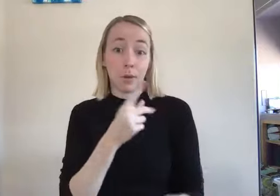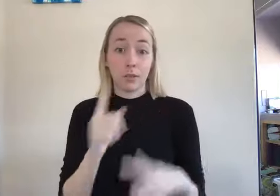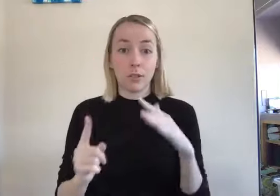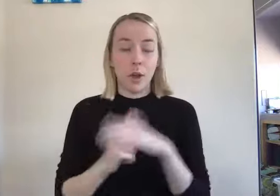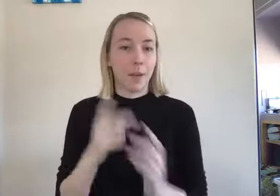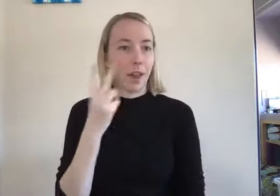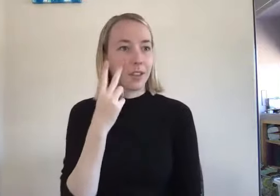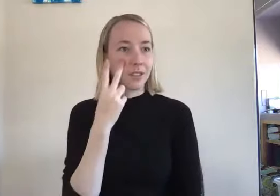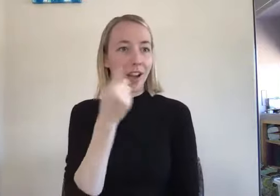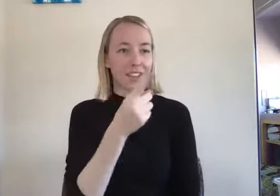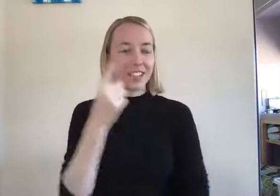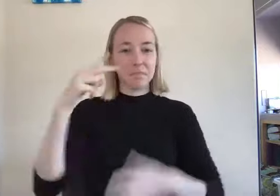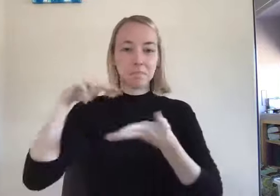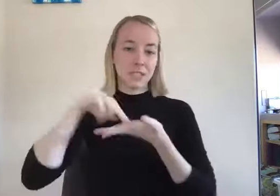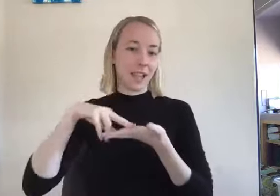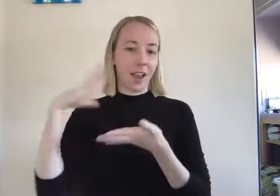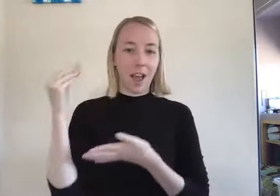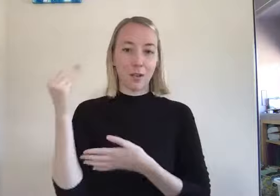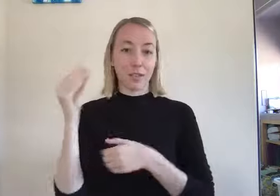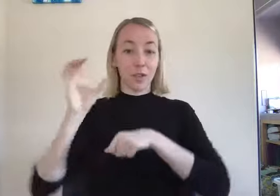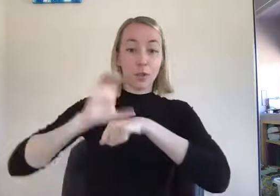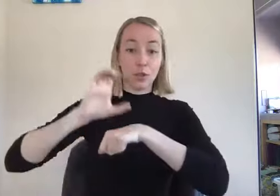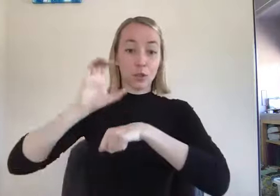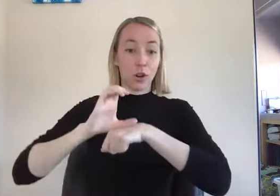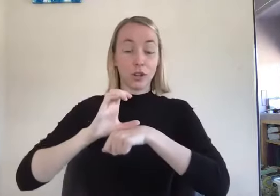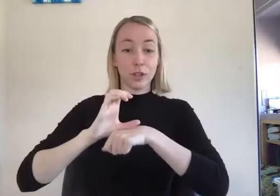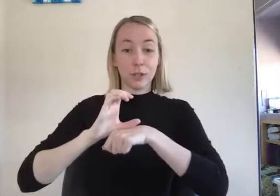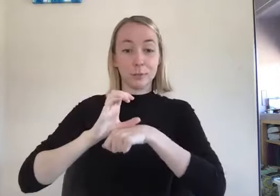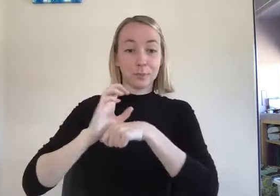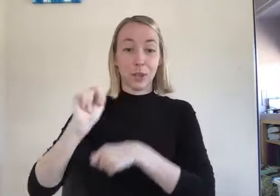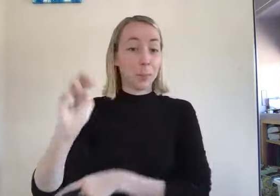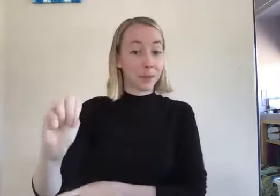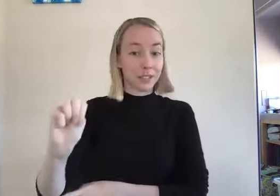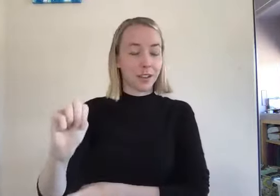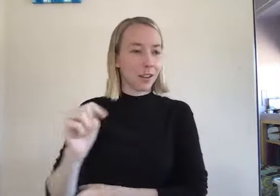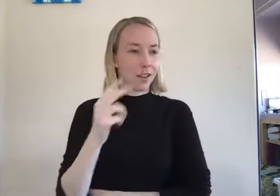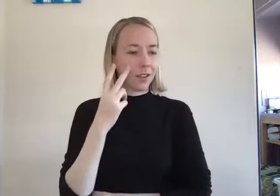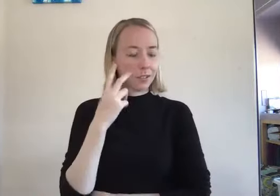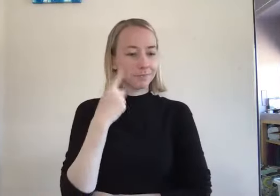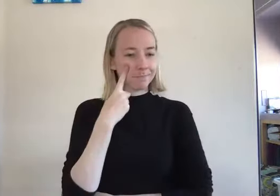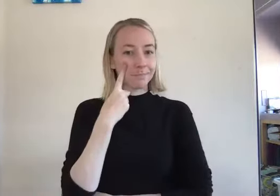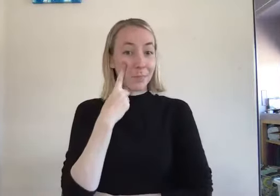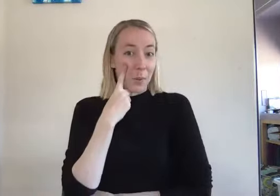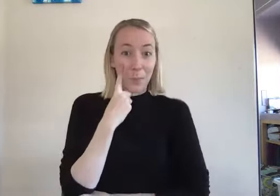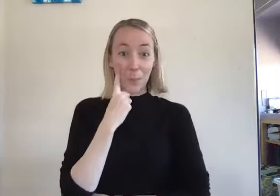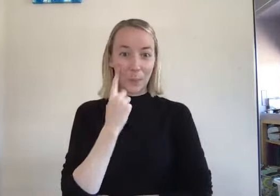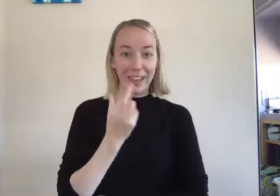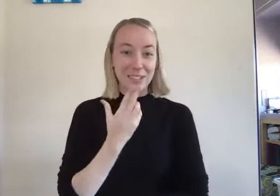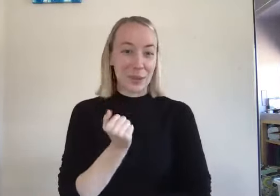both went. And I saw him standing outside the cathedral in Santa Fe, New Mexico. And I thought, well, he's pretty cute.